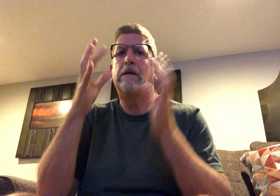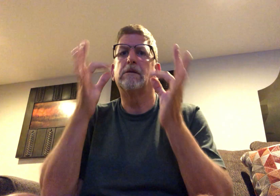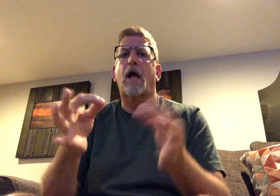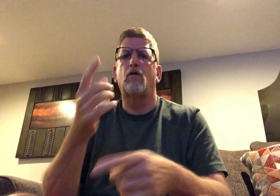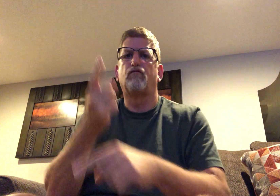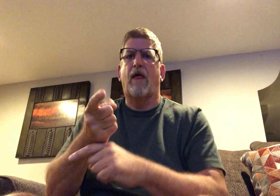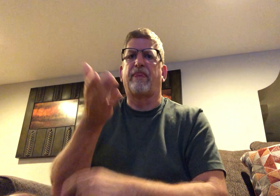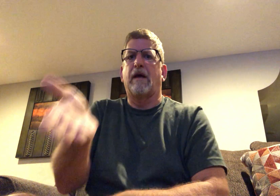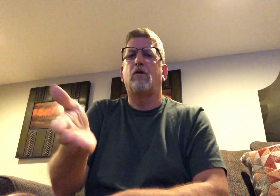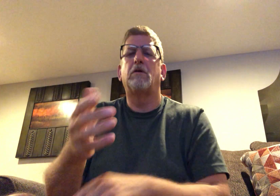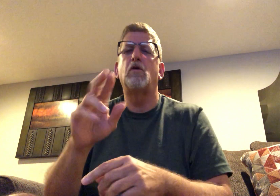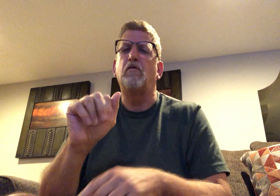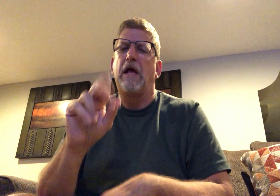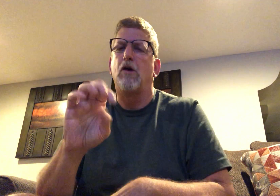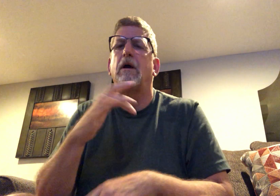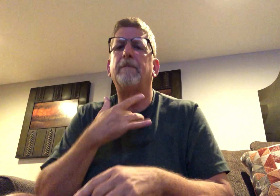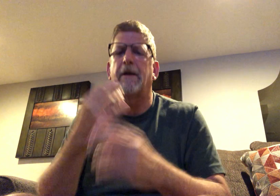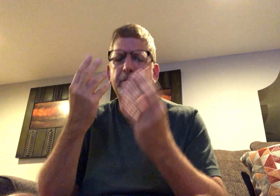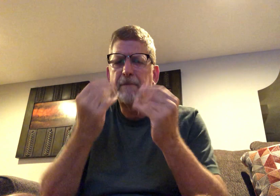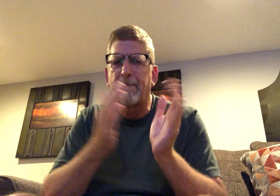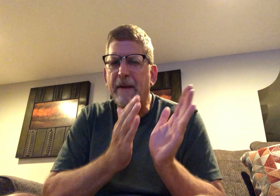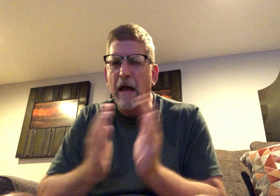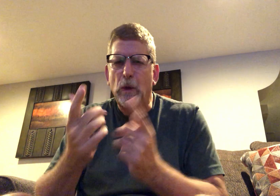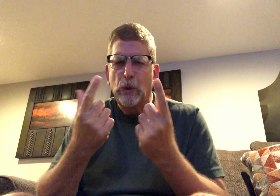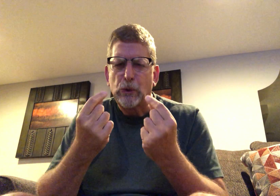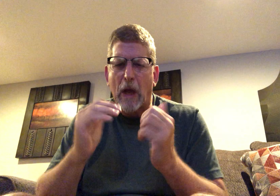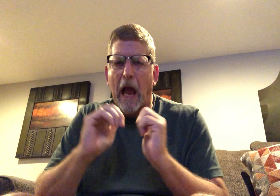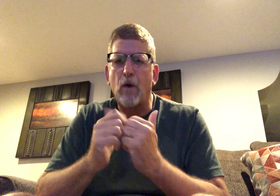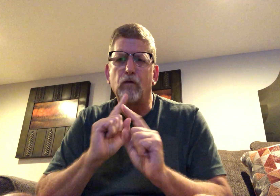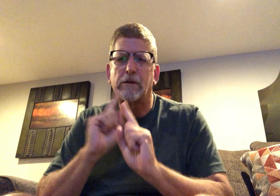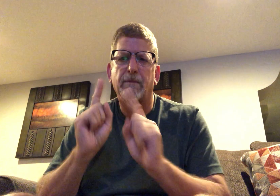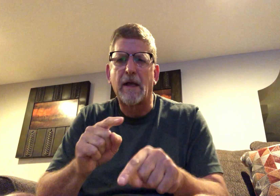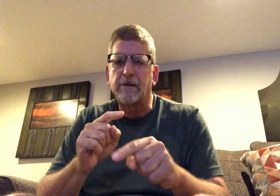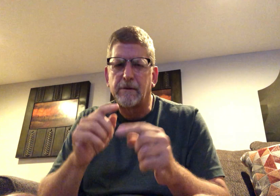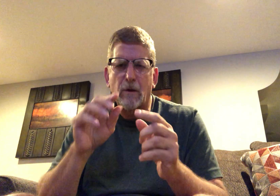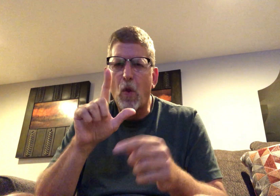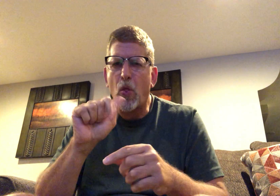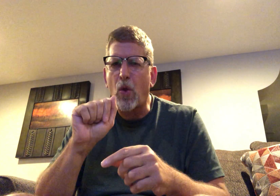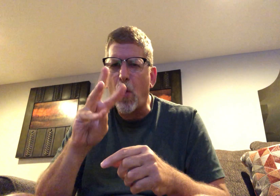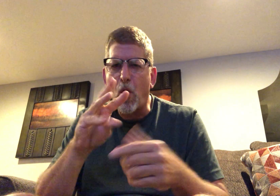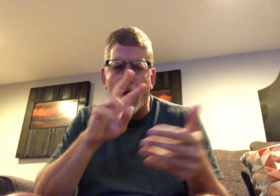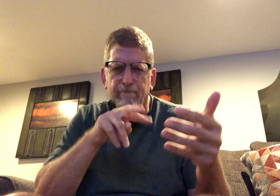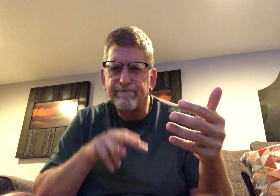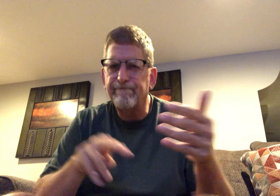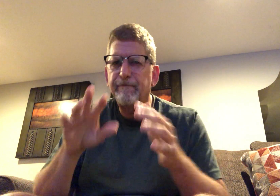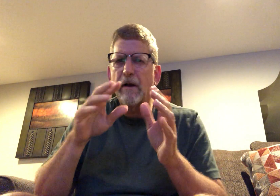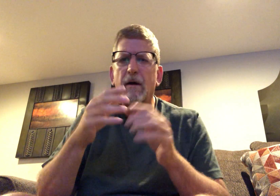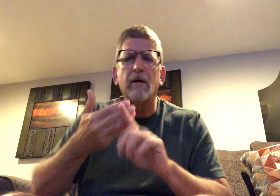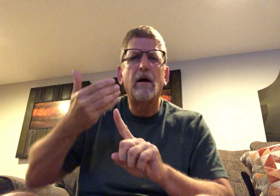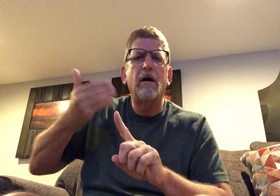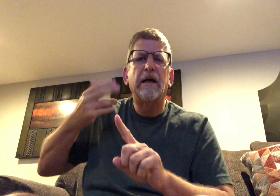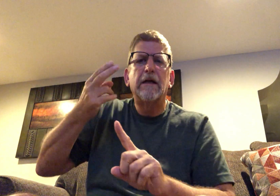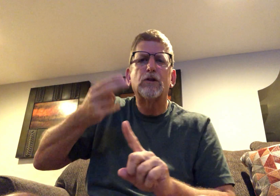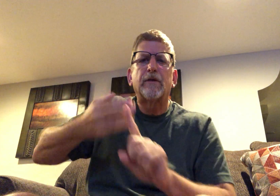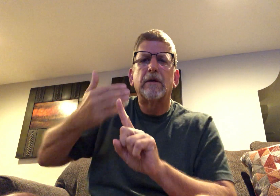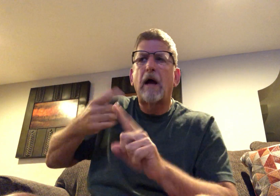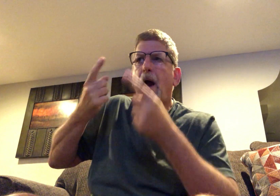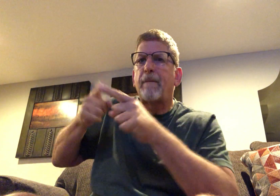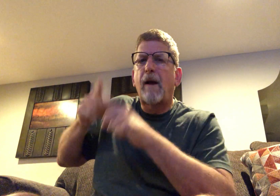just said is totally erroneous. Every single thing you just said is completely spun in the same direction you've been doing for 2 years